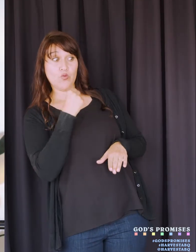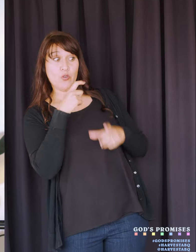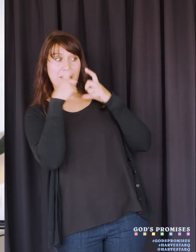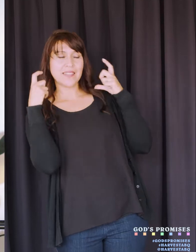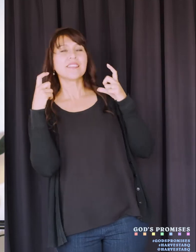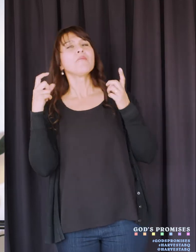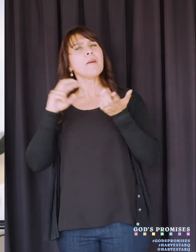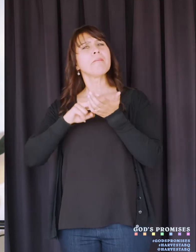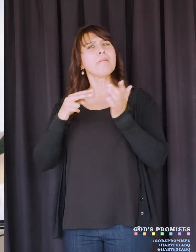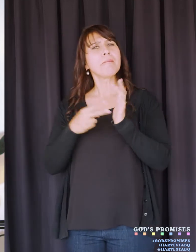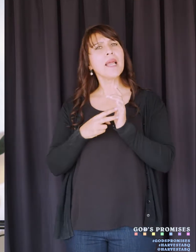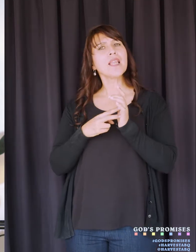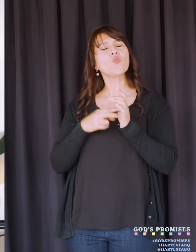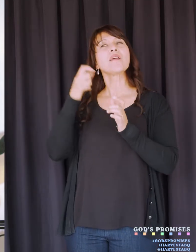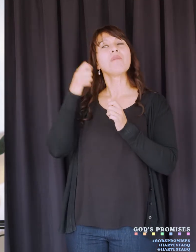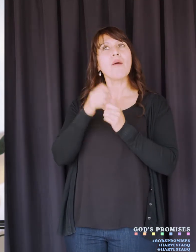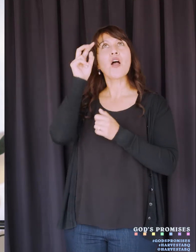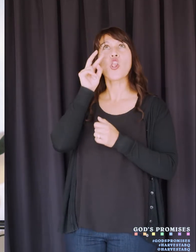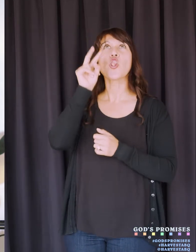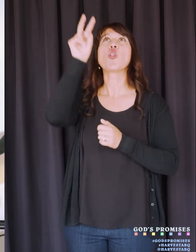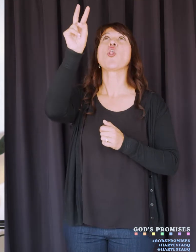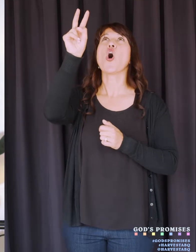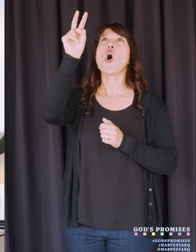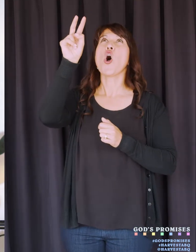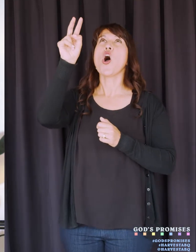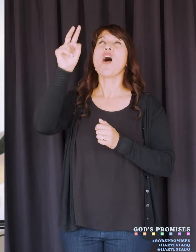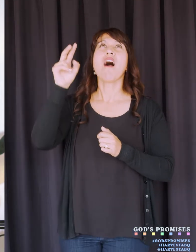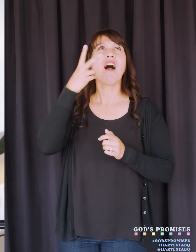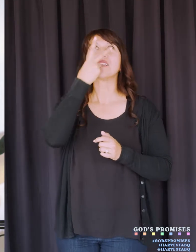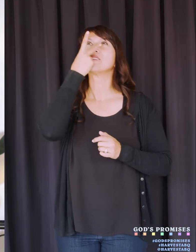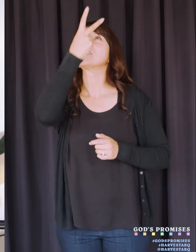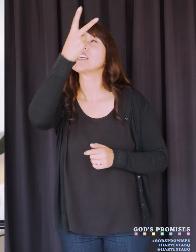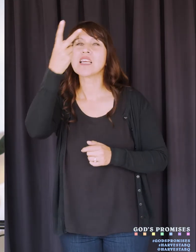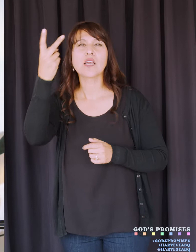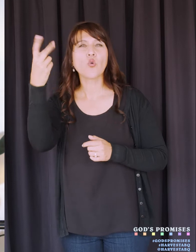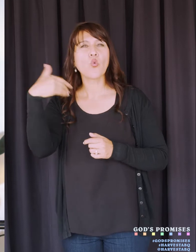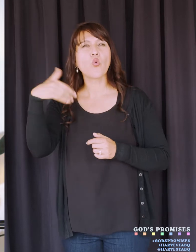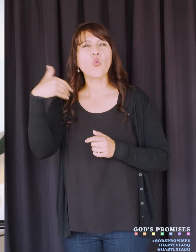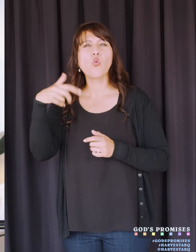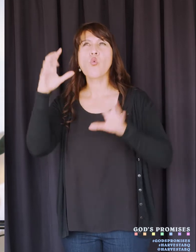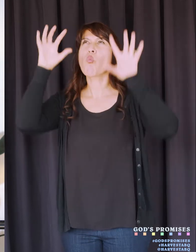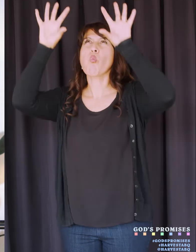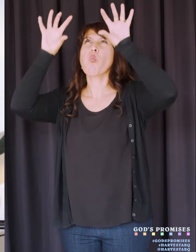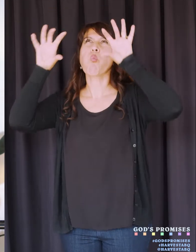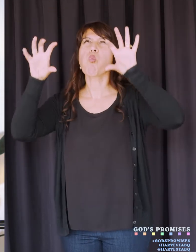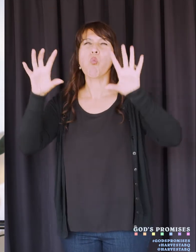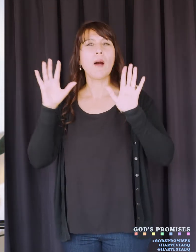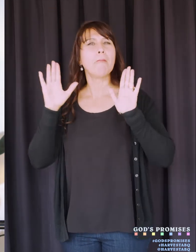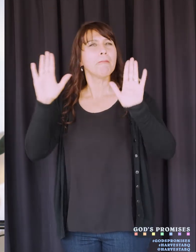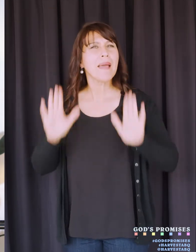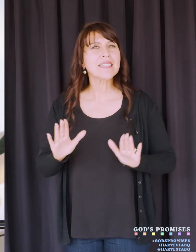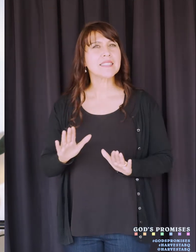is, it reminds me of when I look into space, when I look and I see, it's amazing. Listen, this